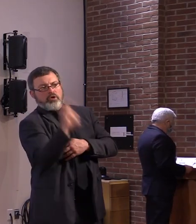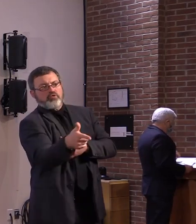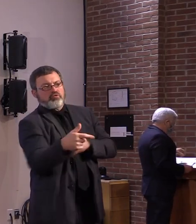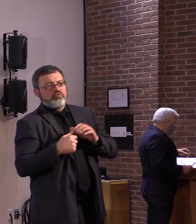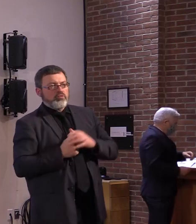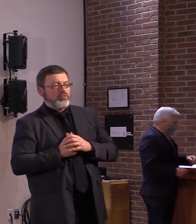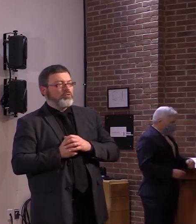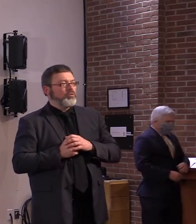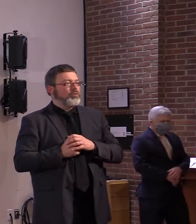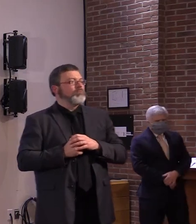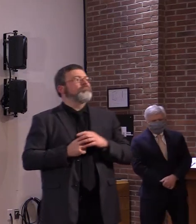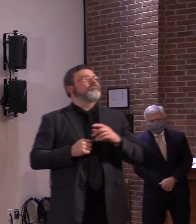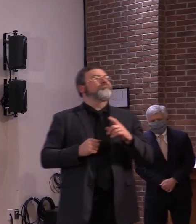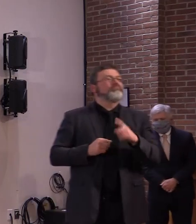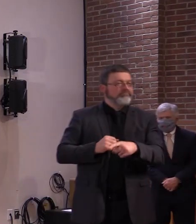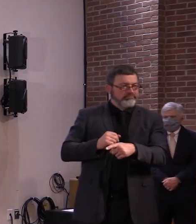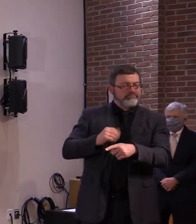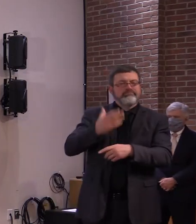Thank you very much.